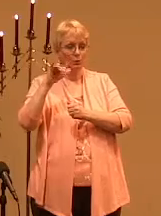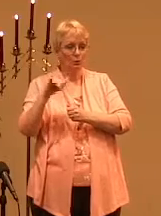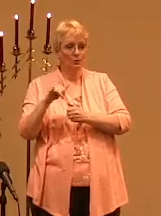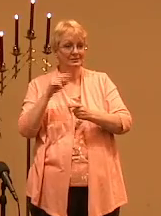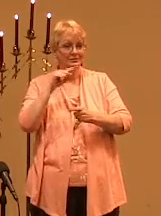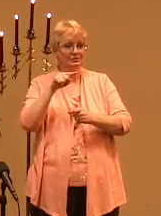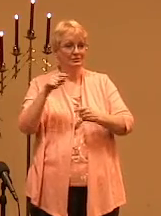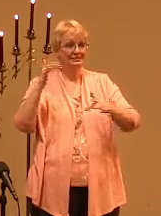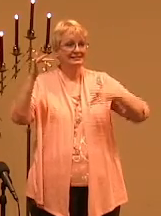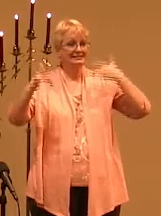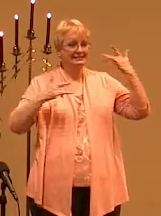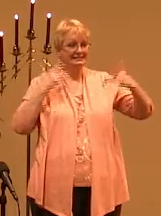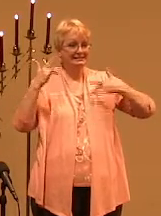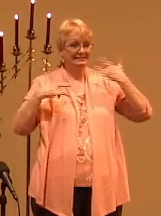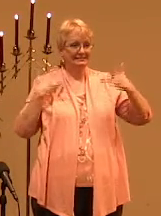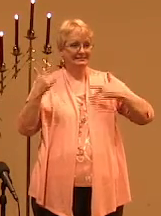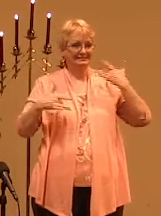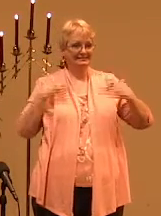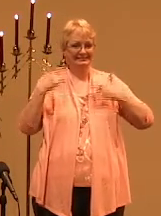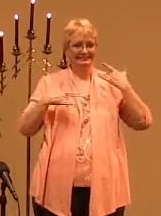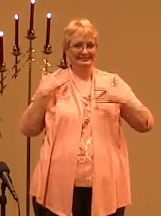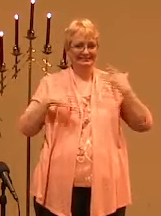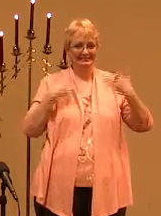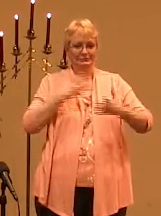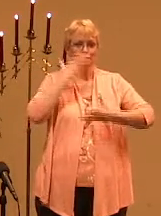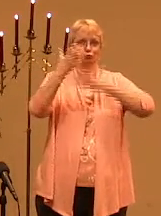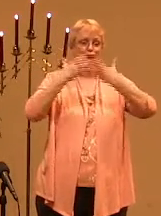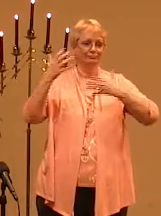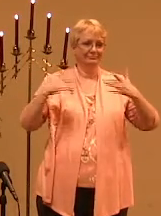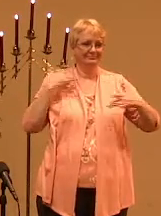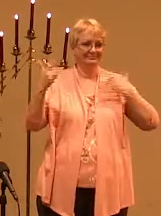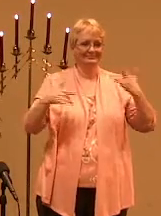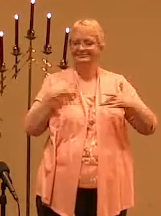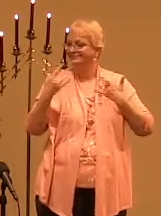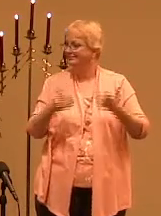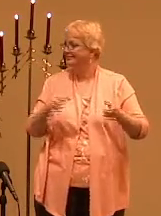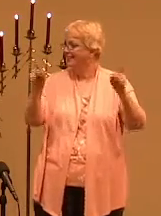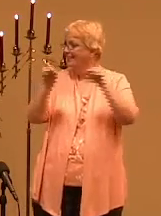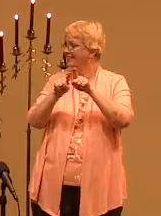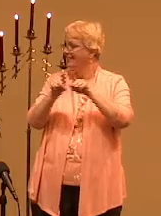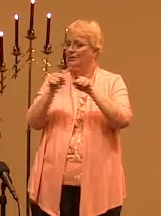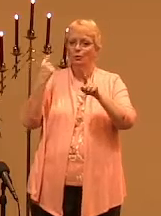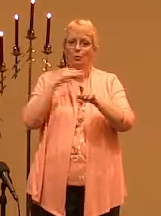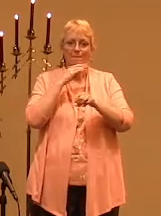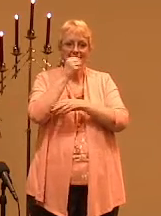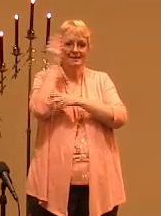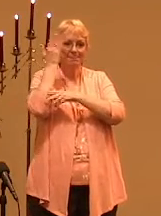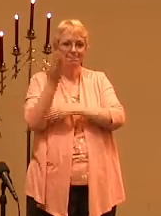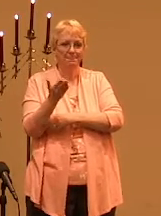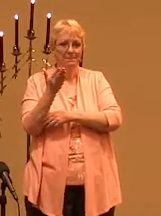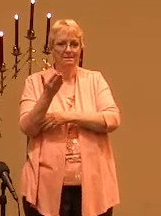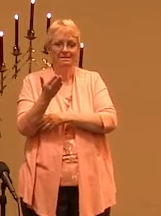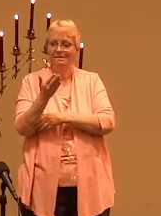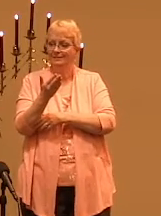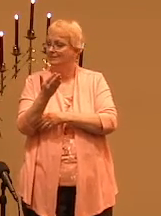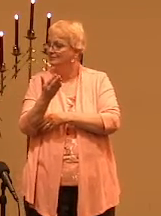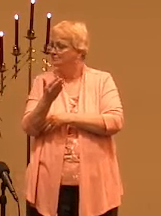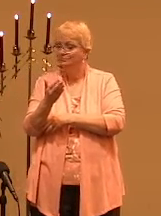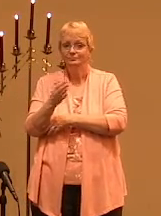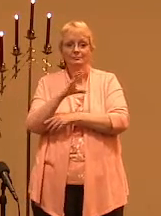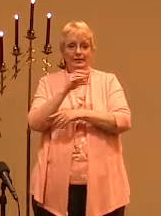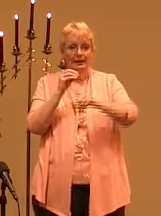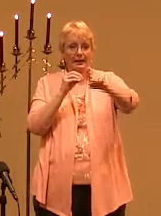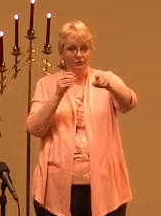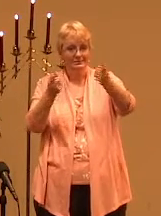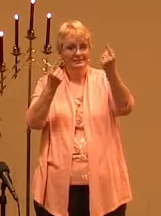She's excited, right, Wendy? Yes, she's really excited. Okay, awesome. We will be there. My husband Justin is coming